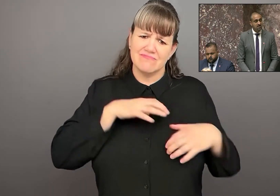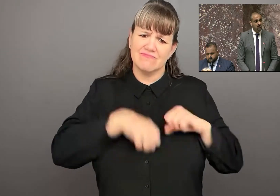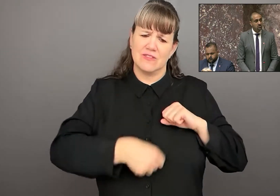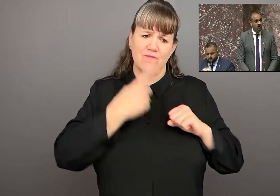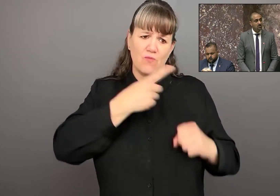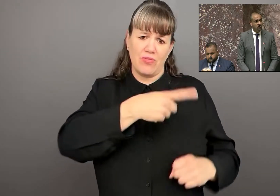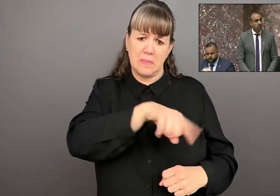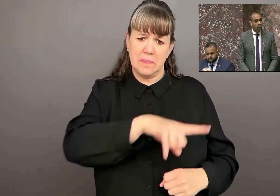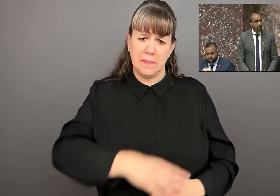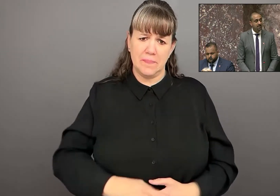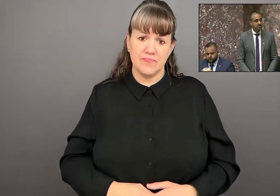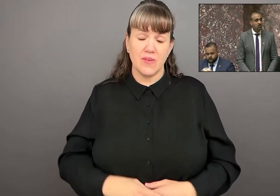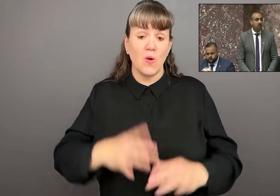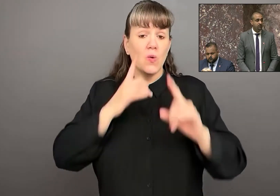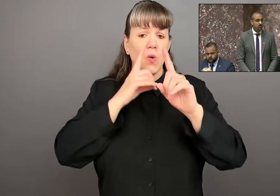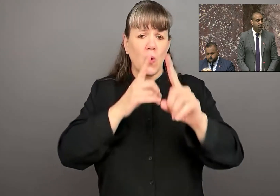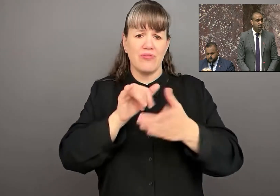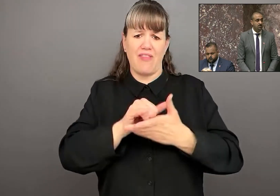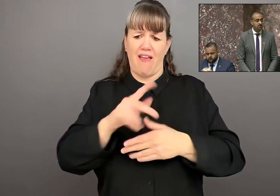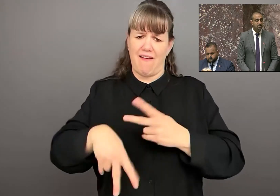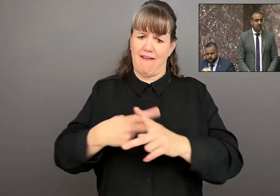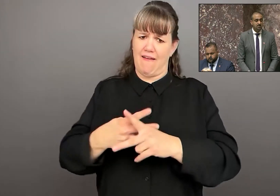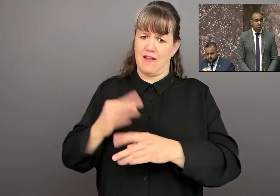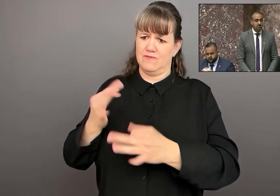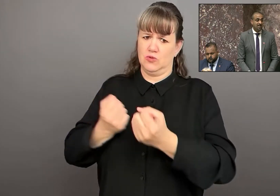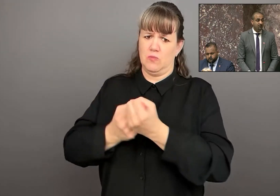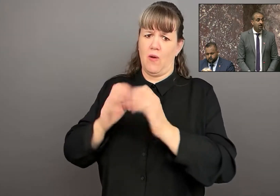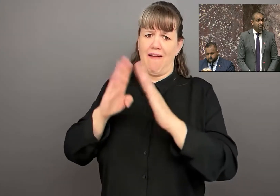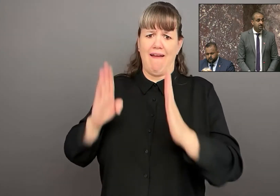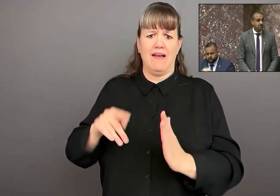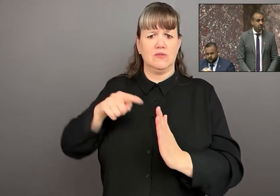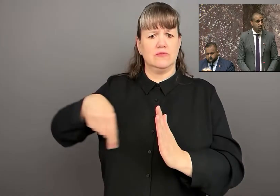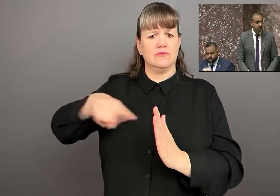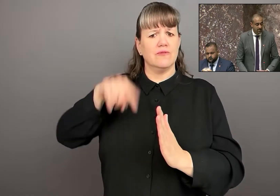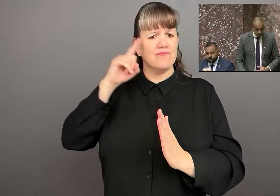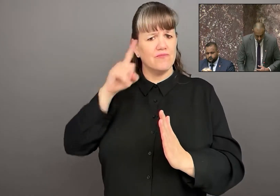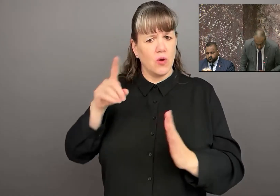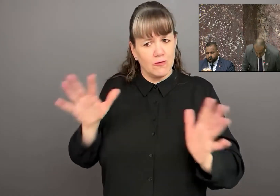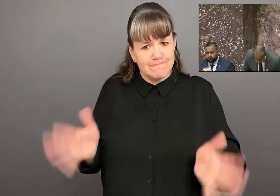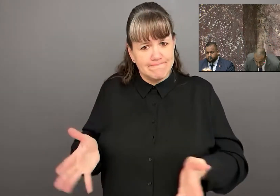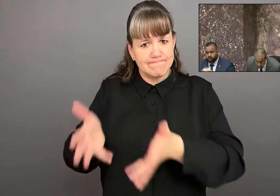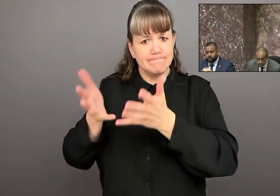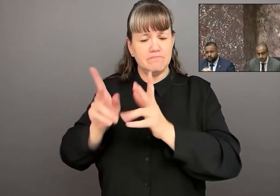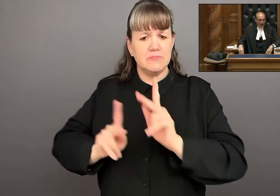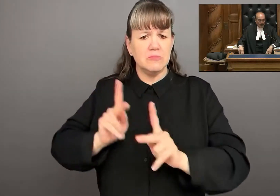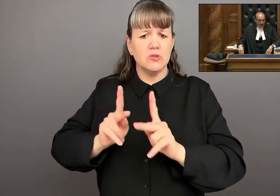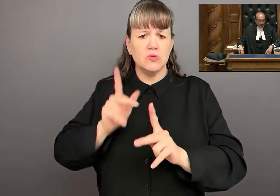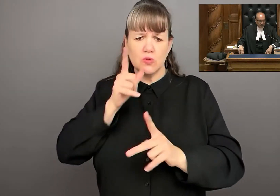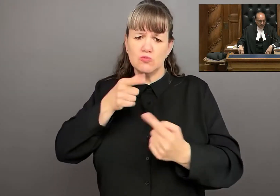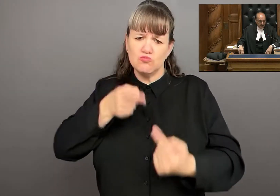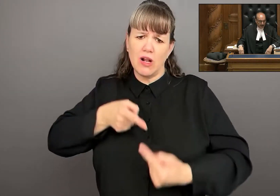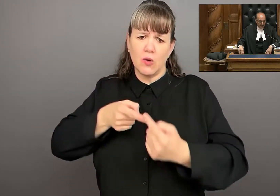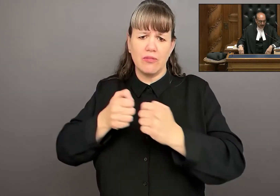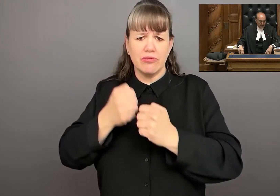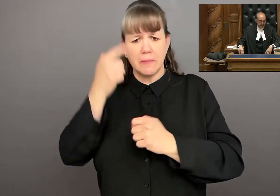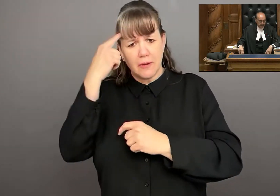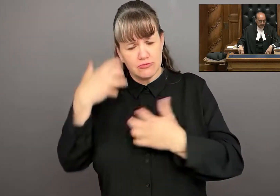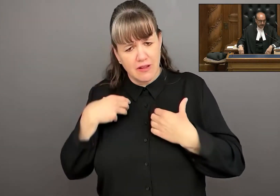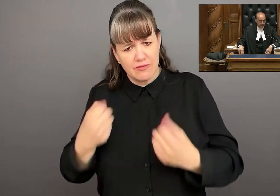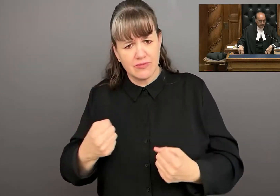to continue to try to do our best in all of our communities to save lives, Honourable Speaker. Member